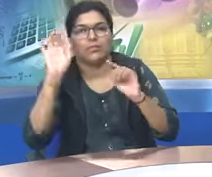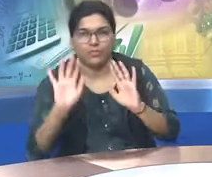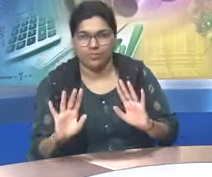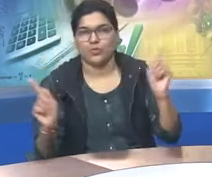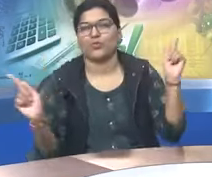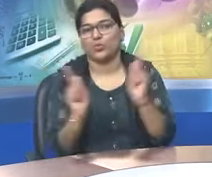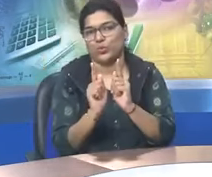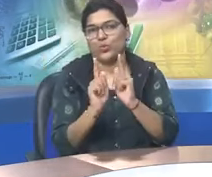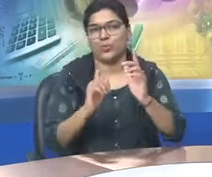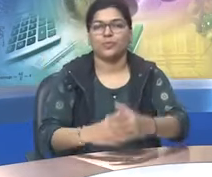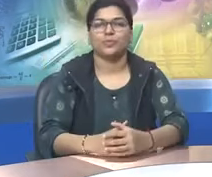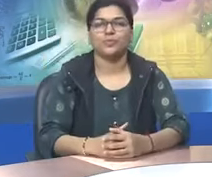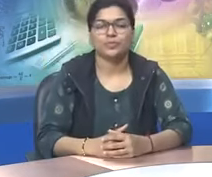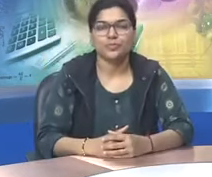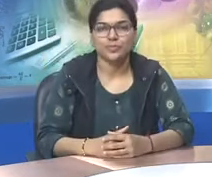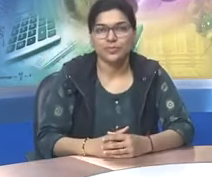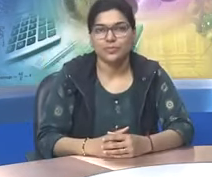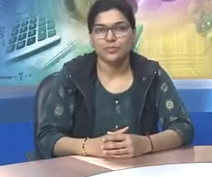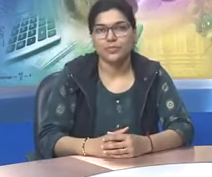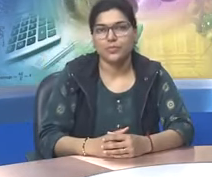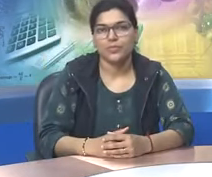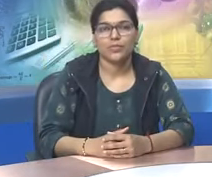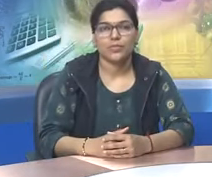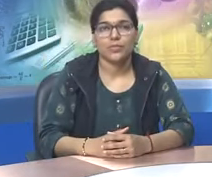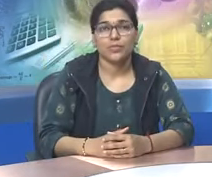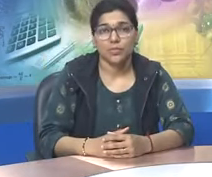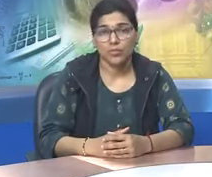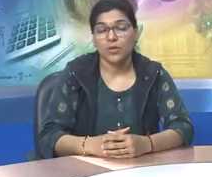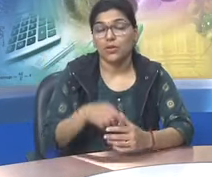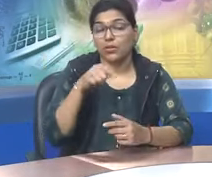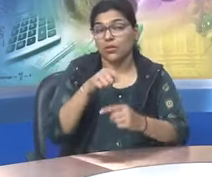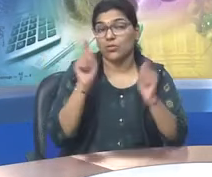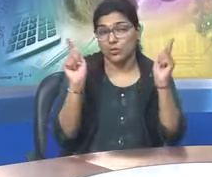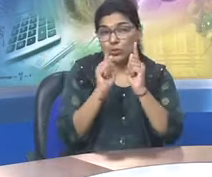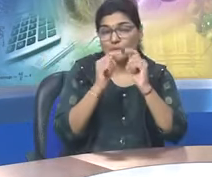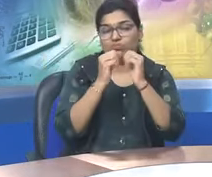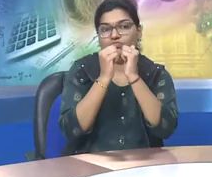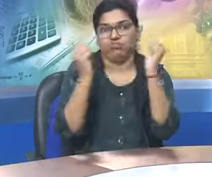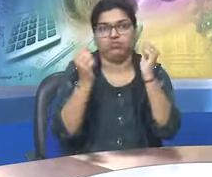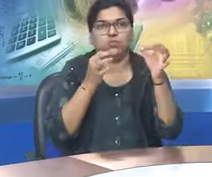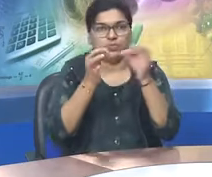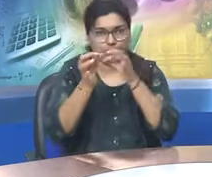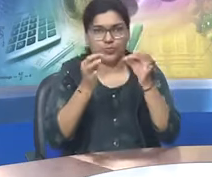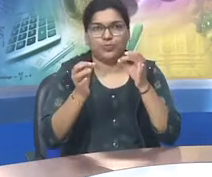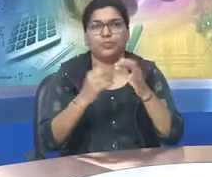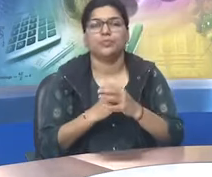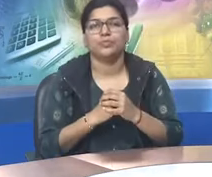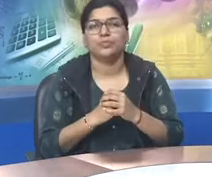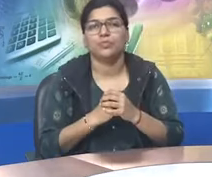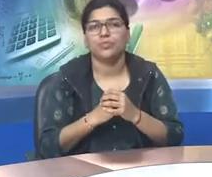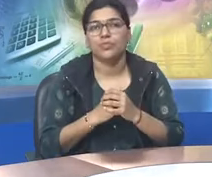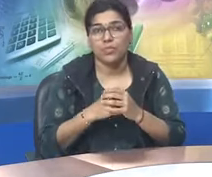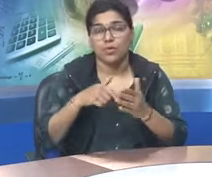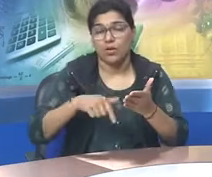a brooding dog. Now let us understand the meaning of these